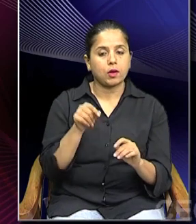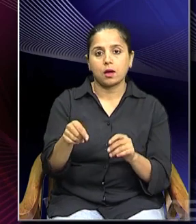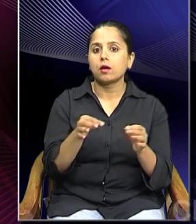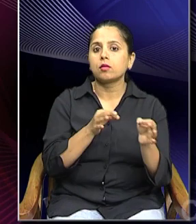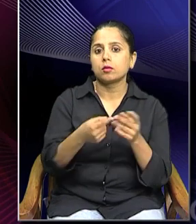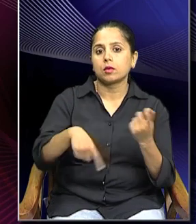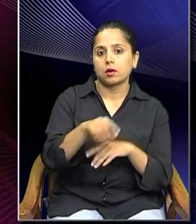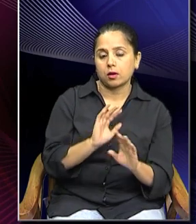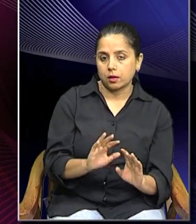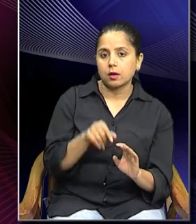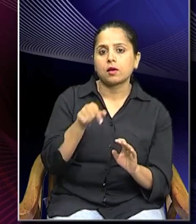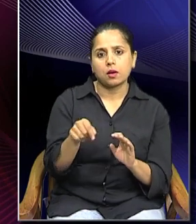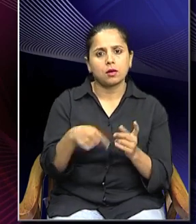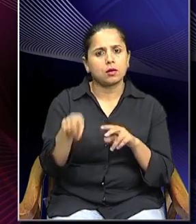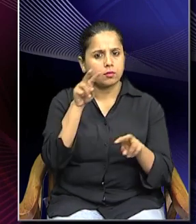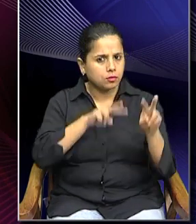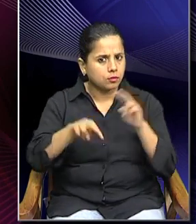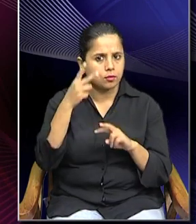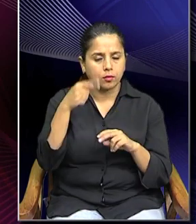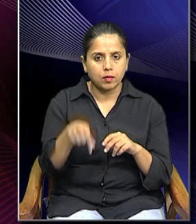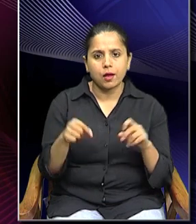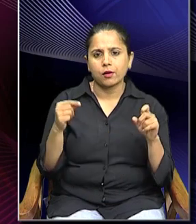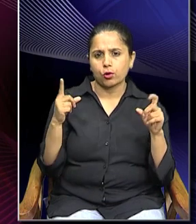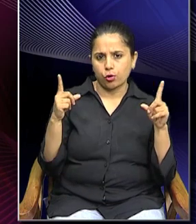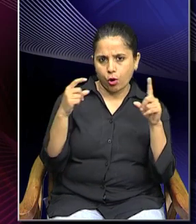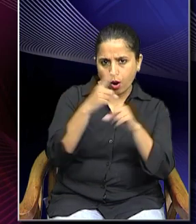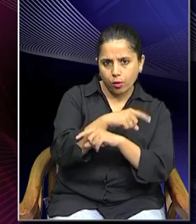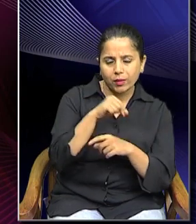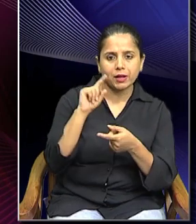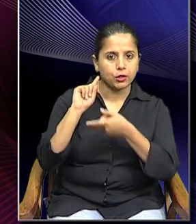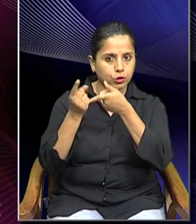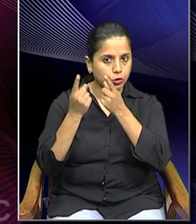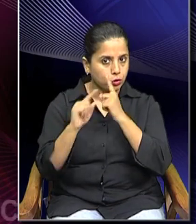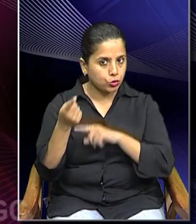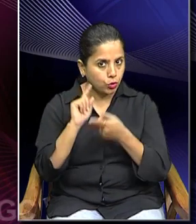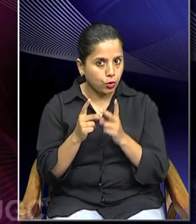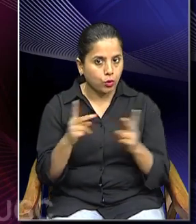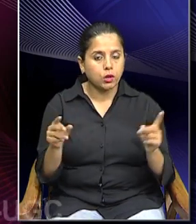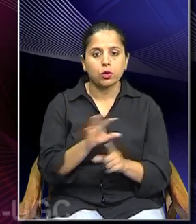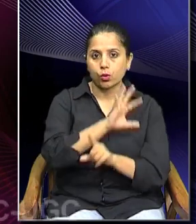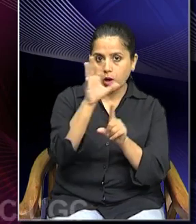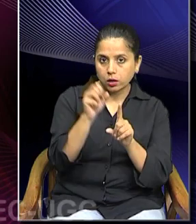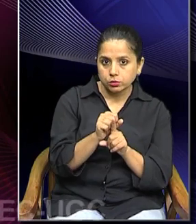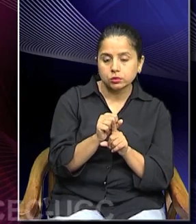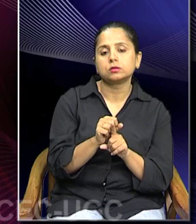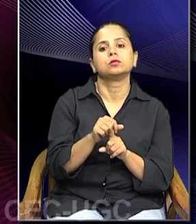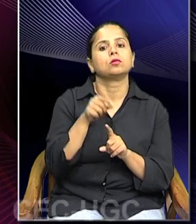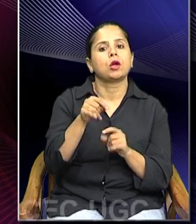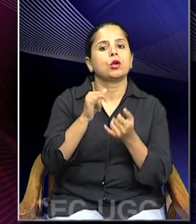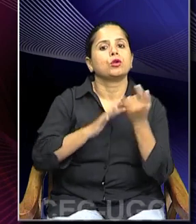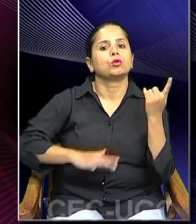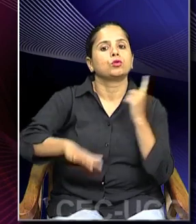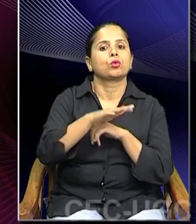explored and explained the complex historical, cultural and